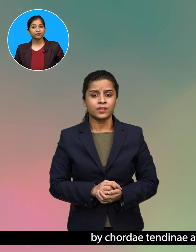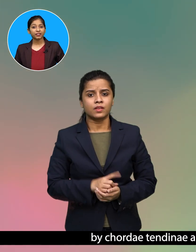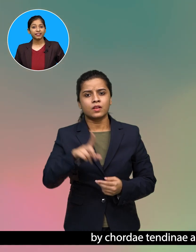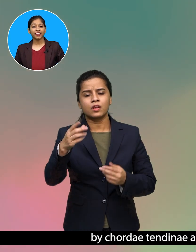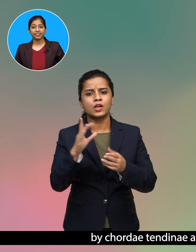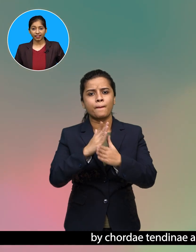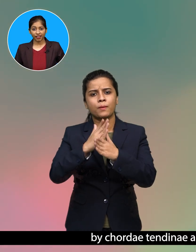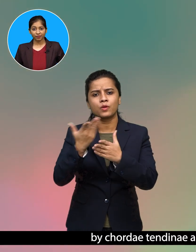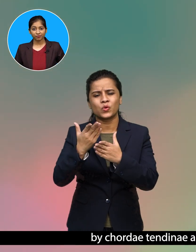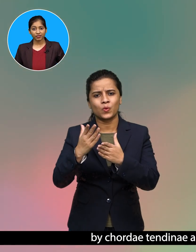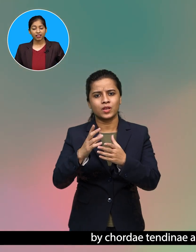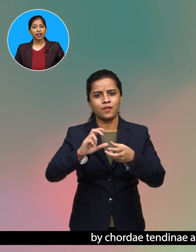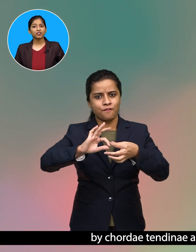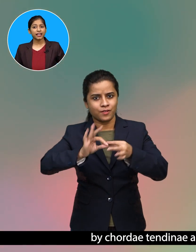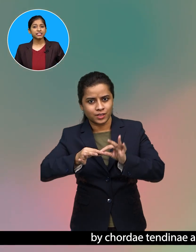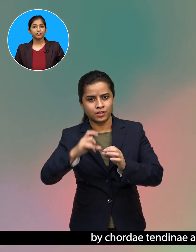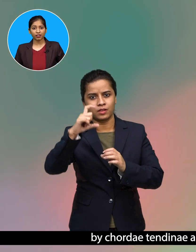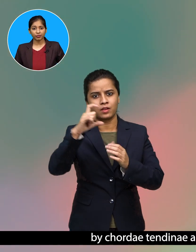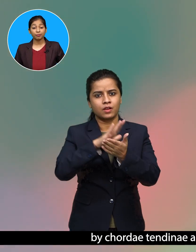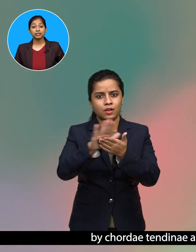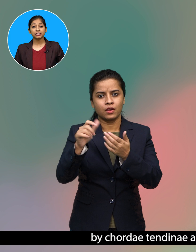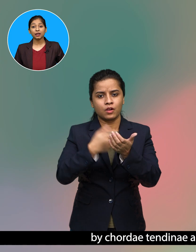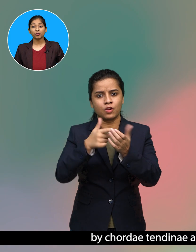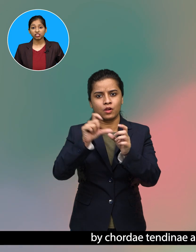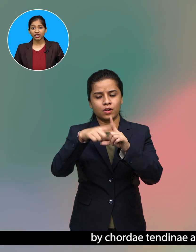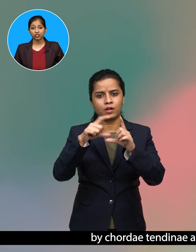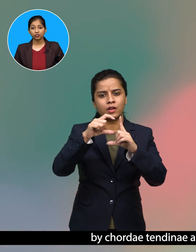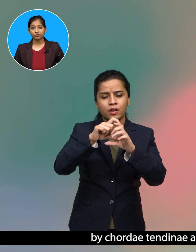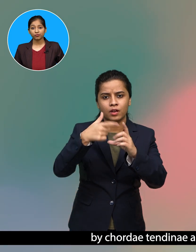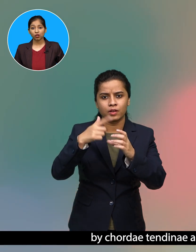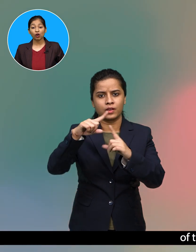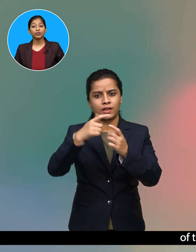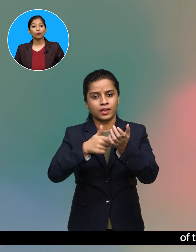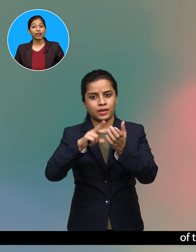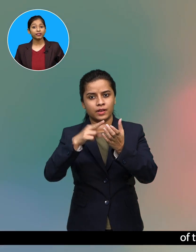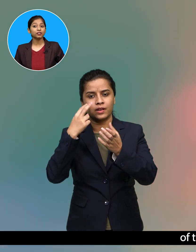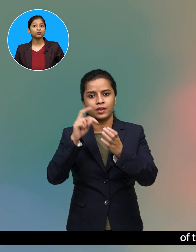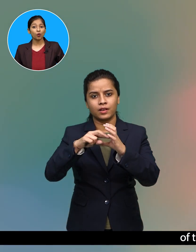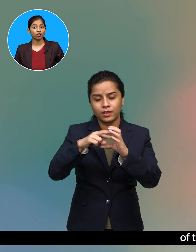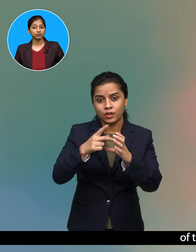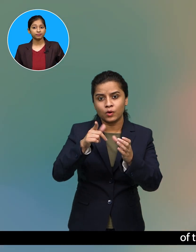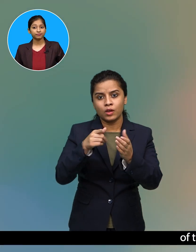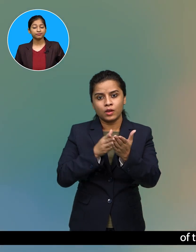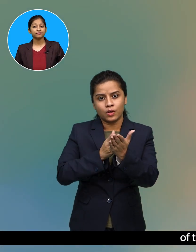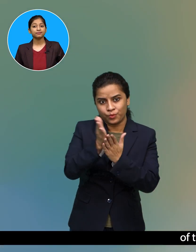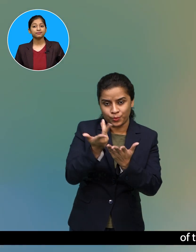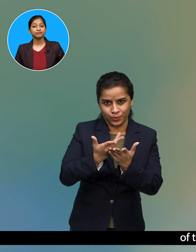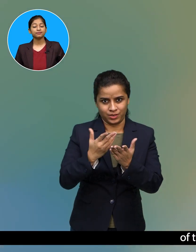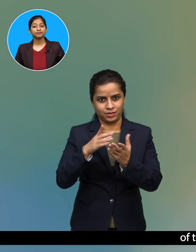chordae tendineae arising from the muscular projection of the ventricular wall.